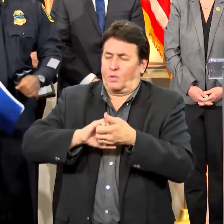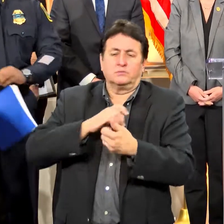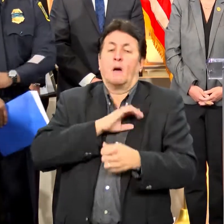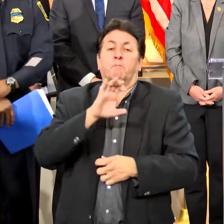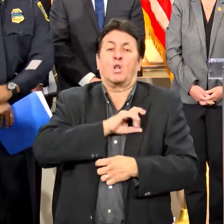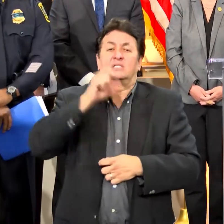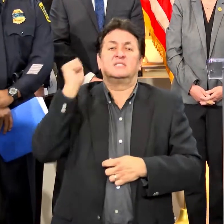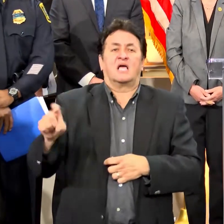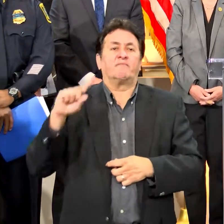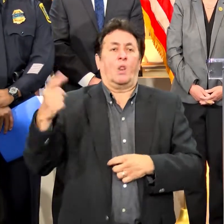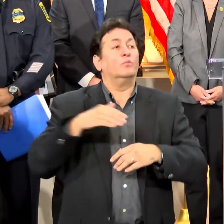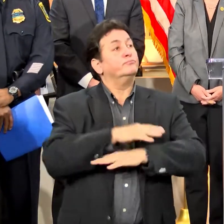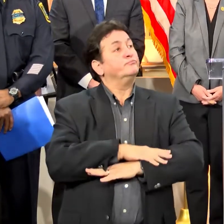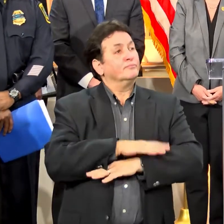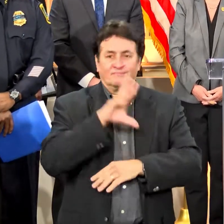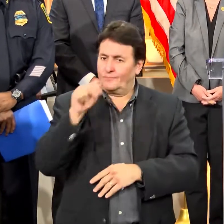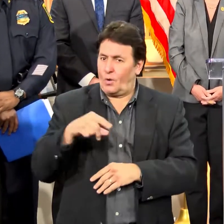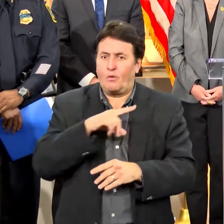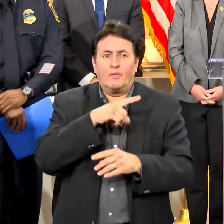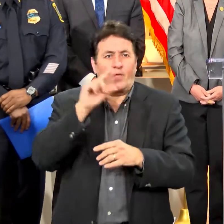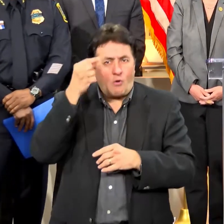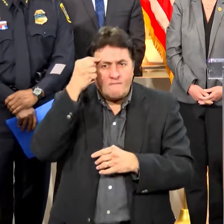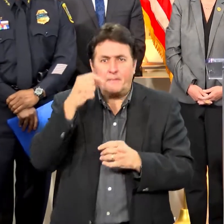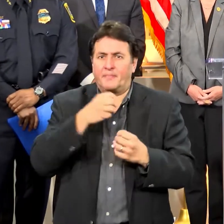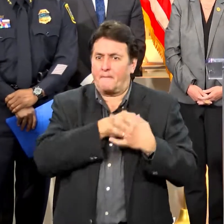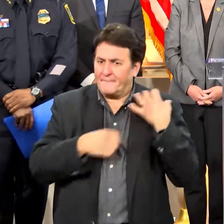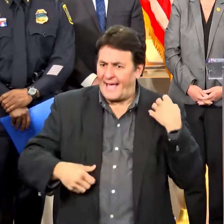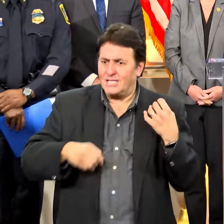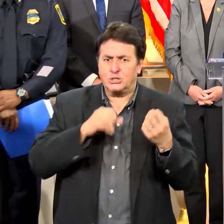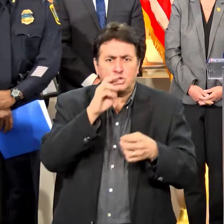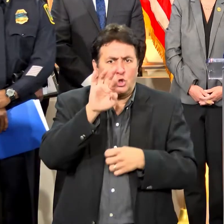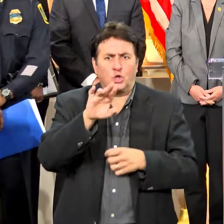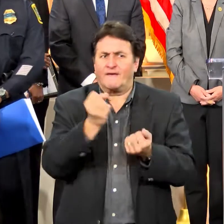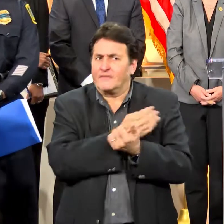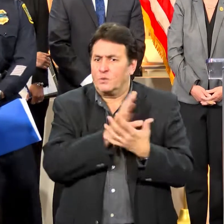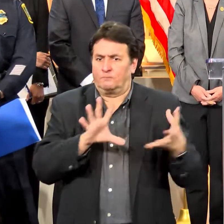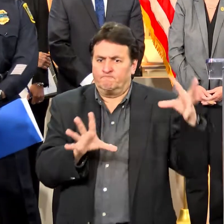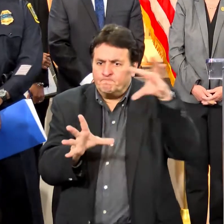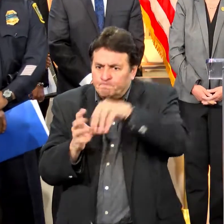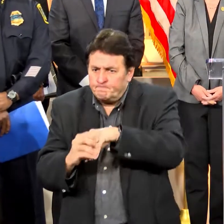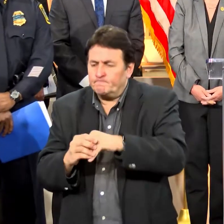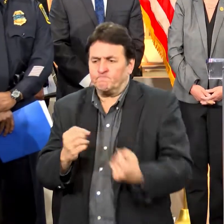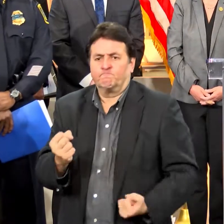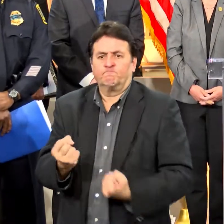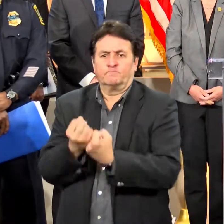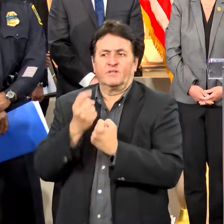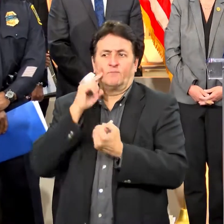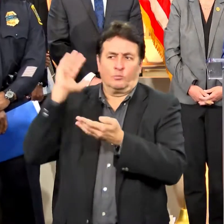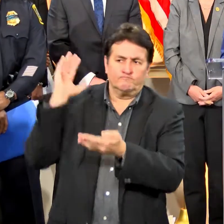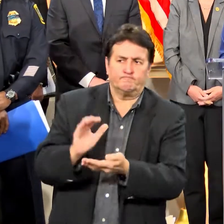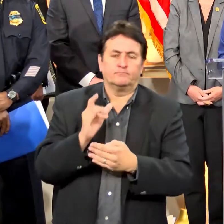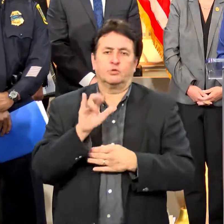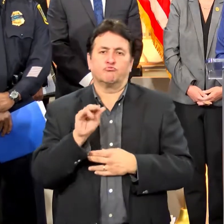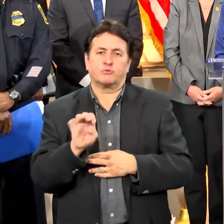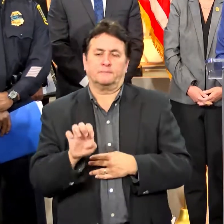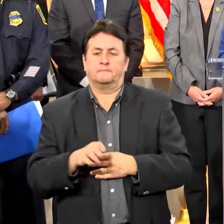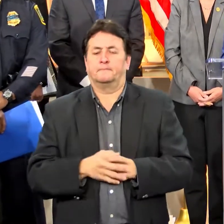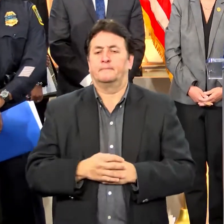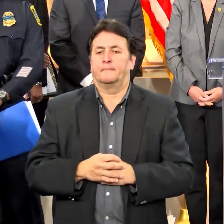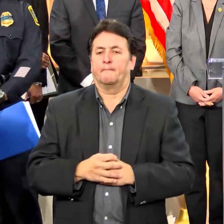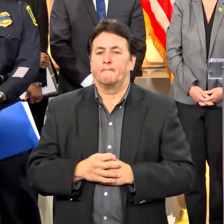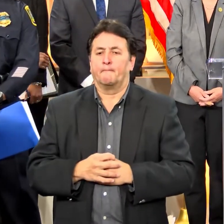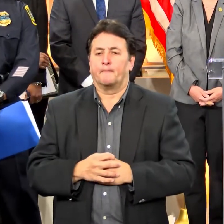approach to combat violent crime. To realize this vision, we are launching the One Safe Houston